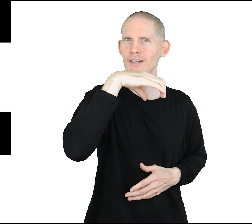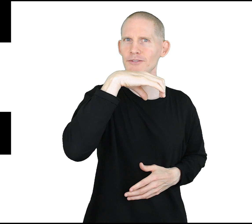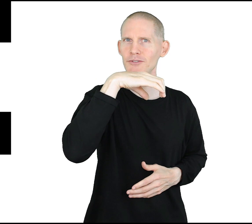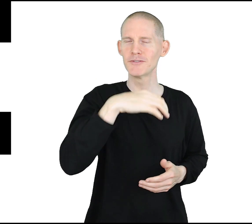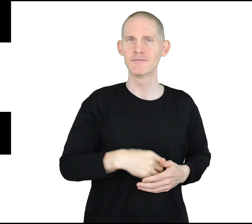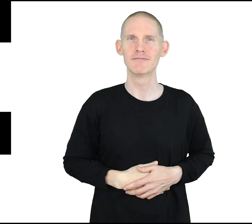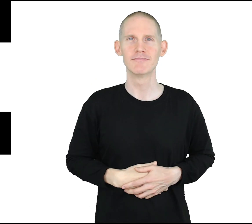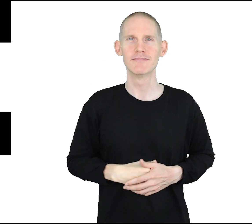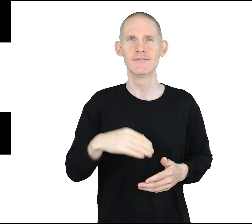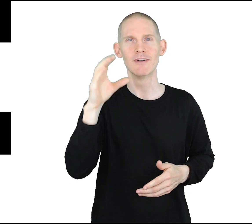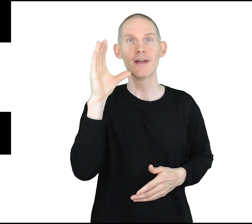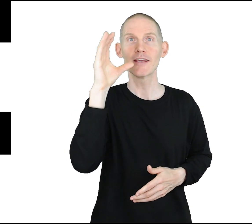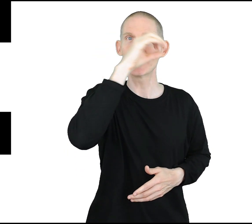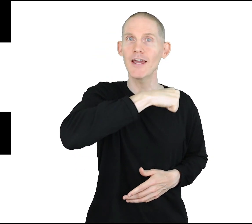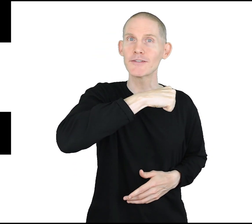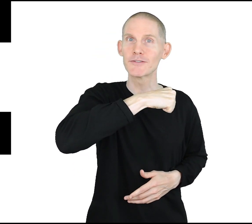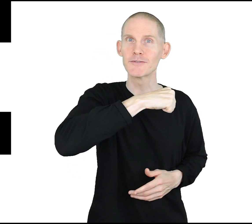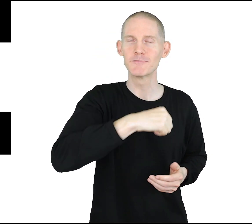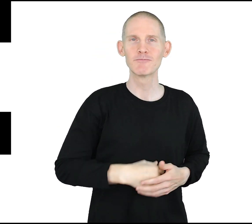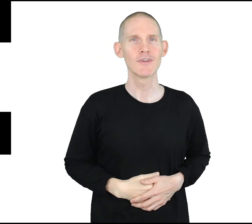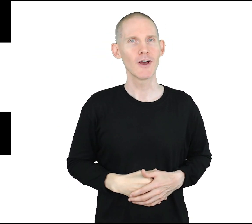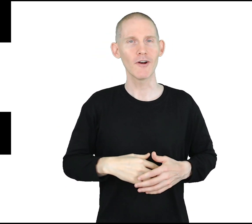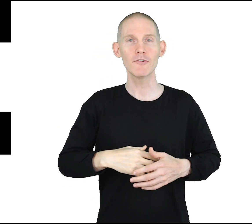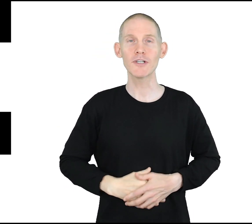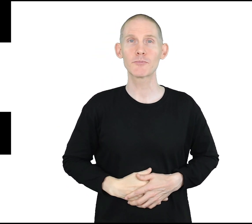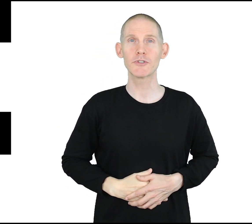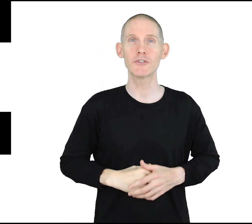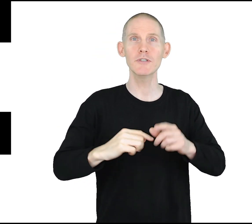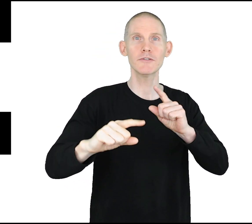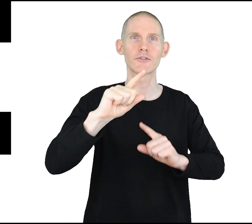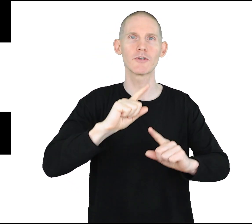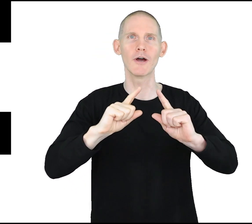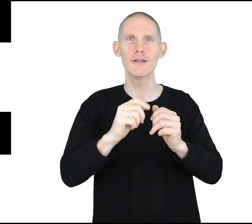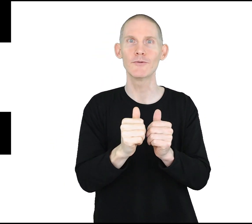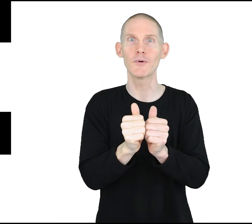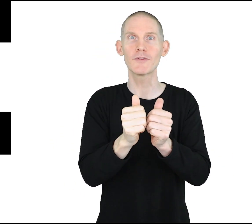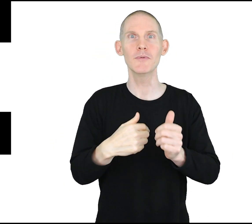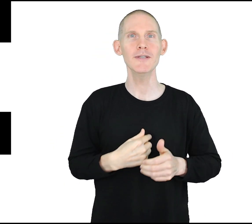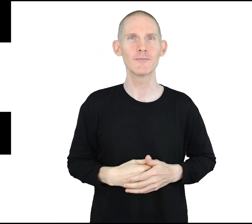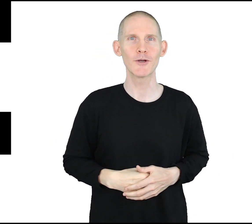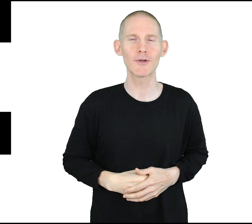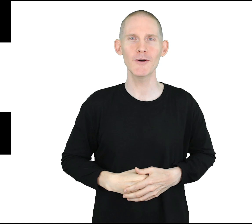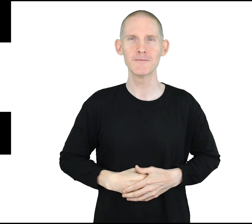Strange, guess. All right, rest position, sign with me. Here we go.